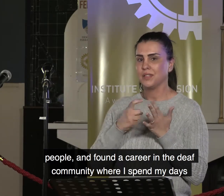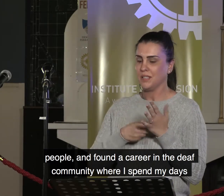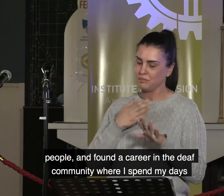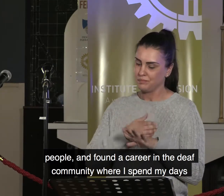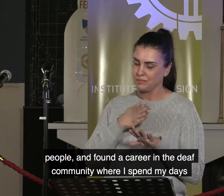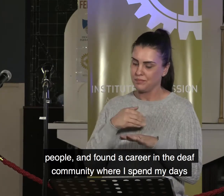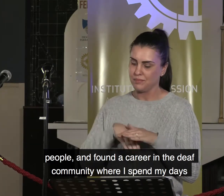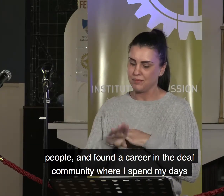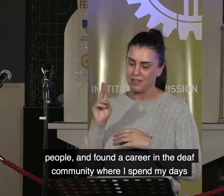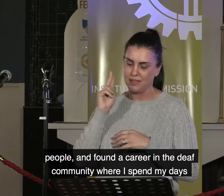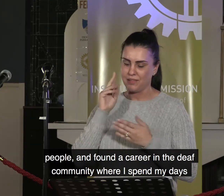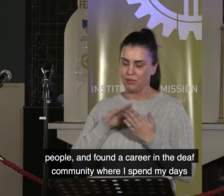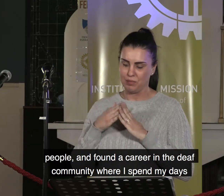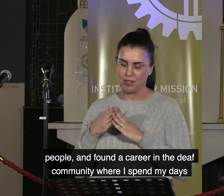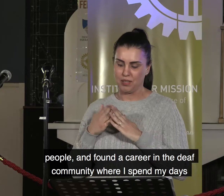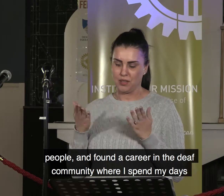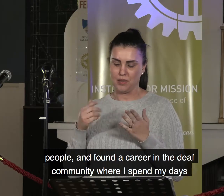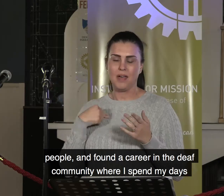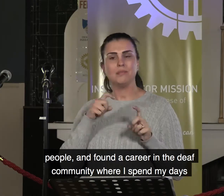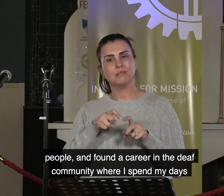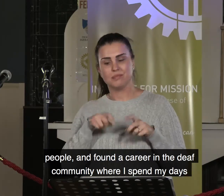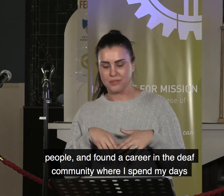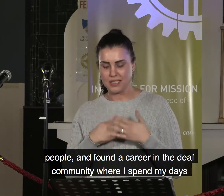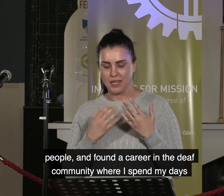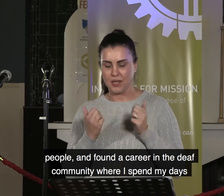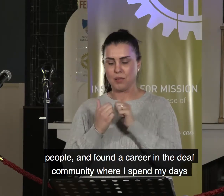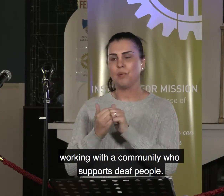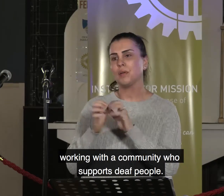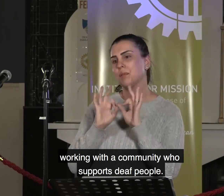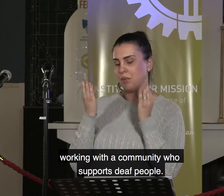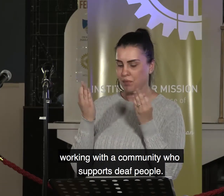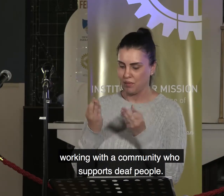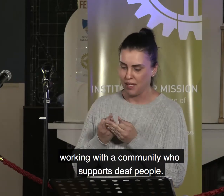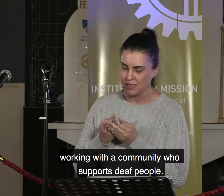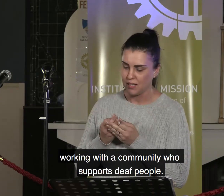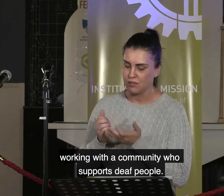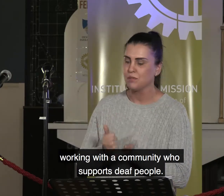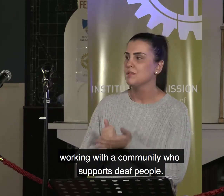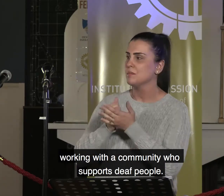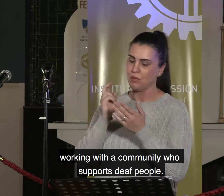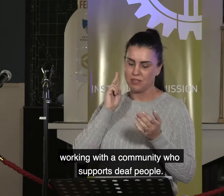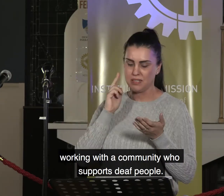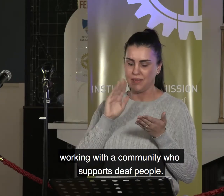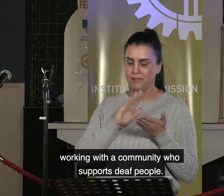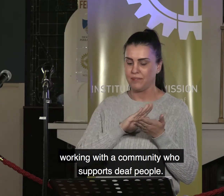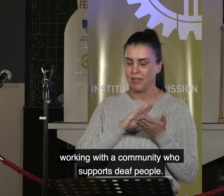and found a career in the deaf community where I spend my days working with a community who supports deaf